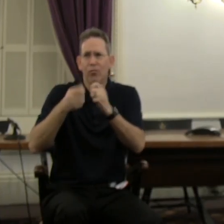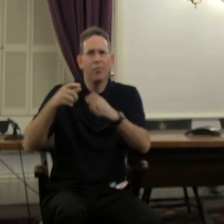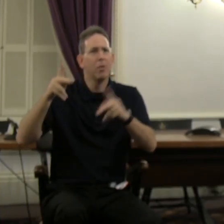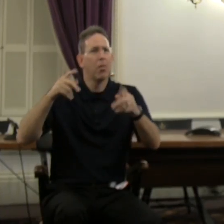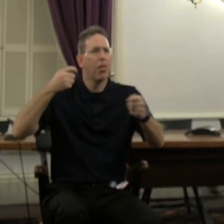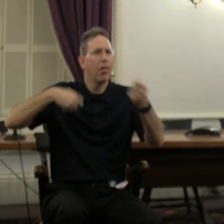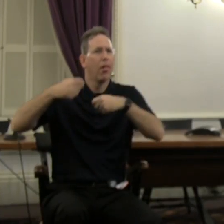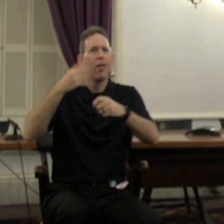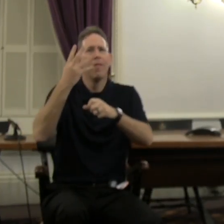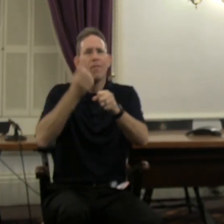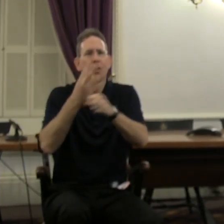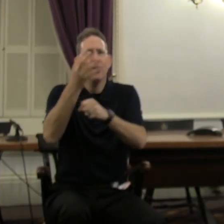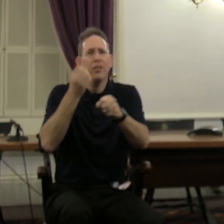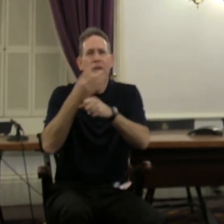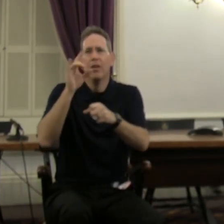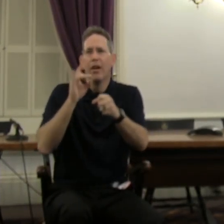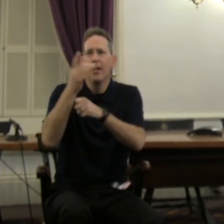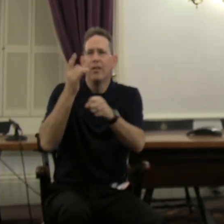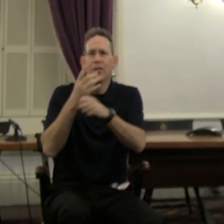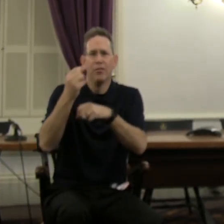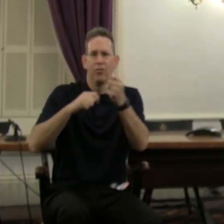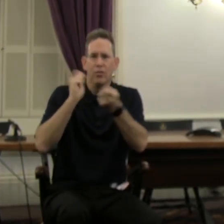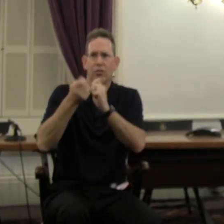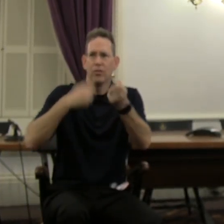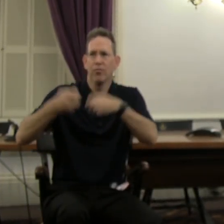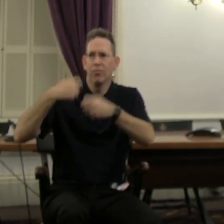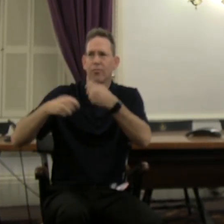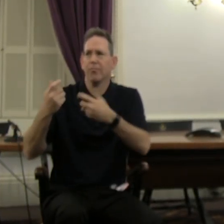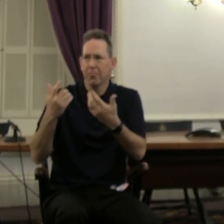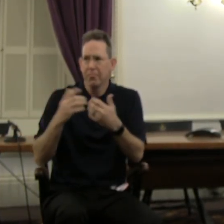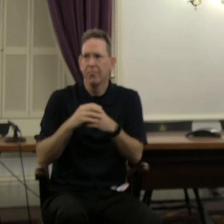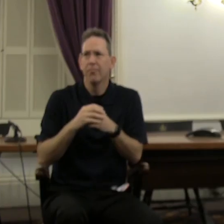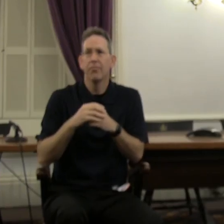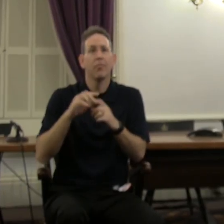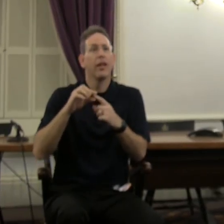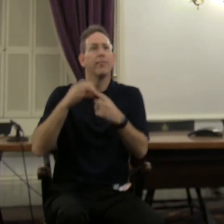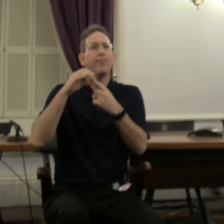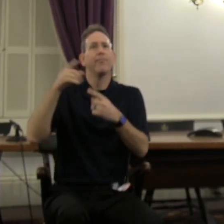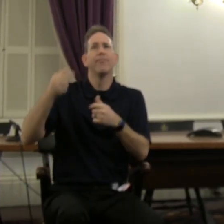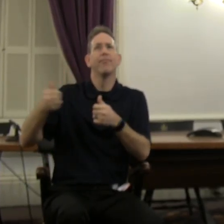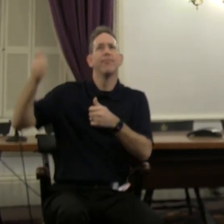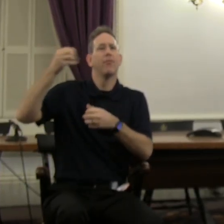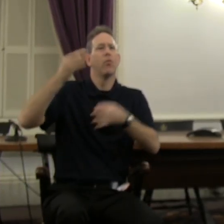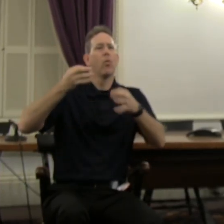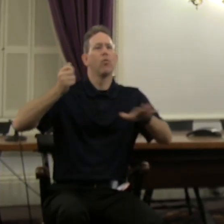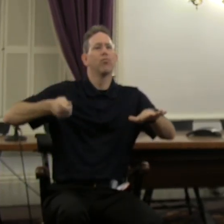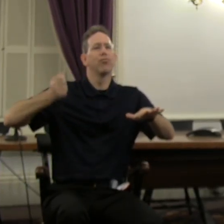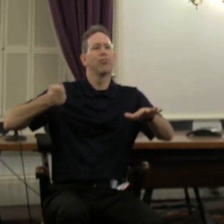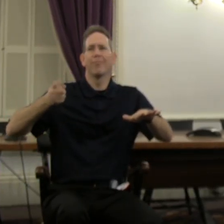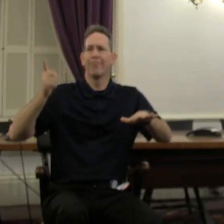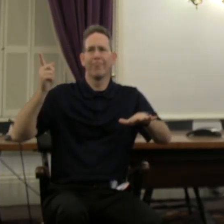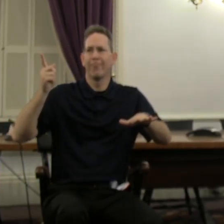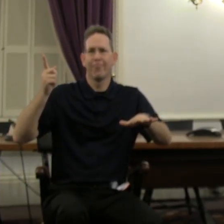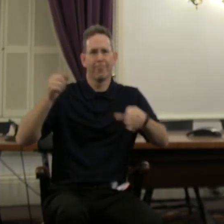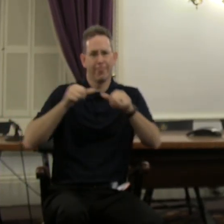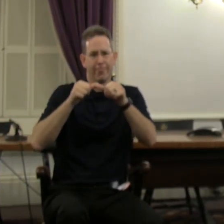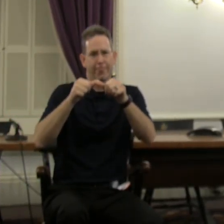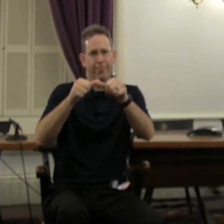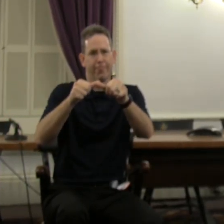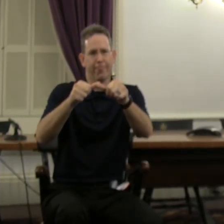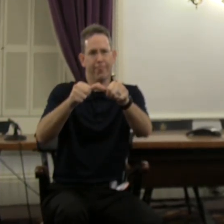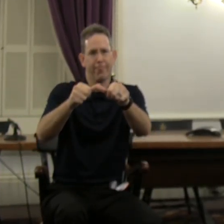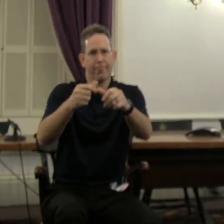court can have such an impact. You know, nothing in a democracy is permanent. That's why we have elections every 2, 4, 6 years. And